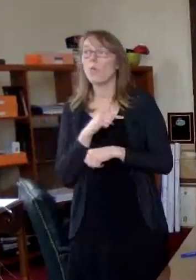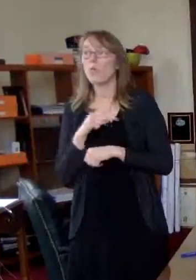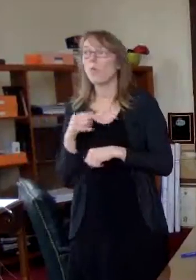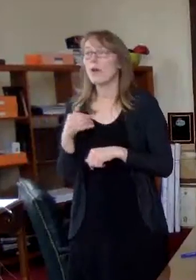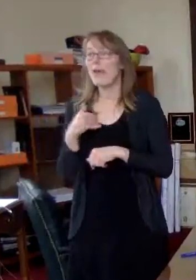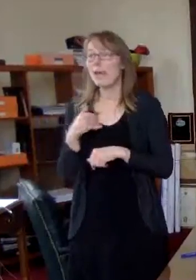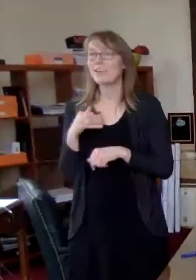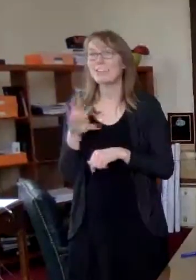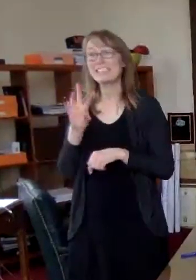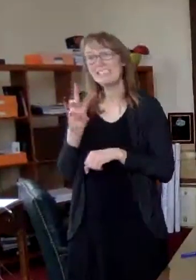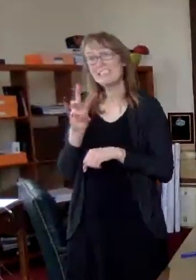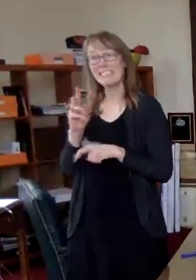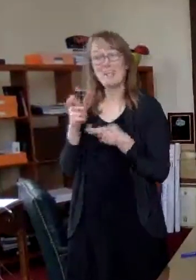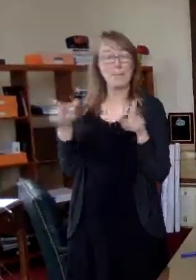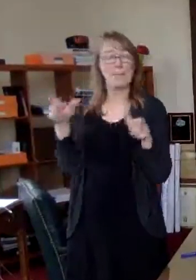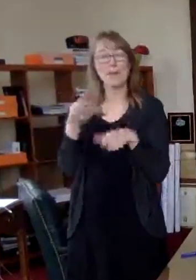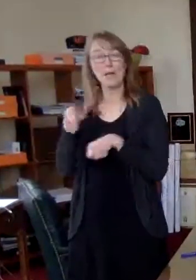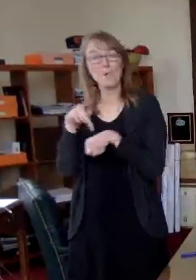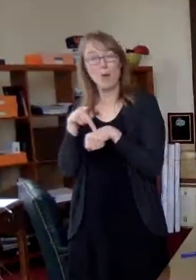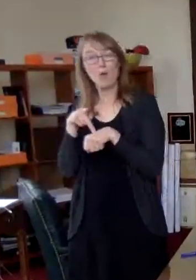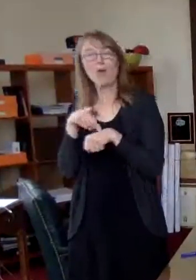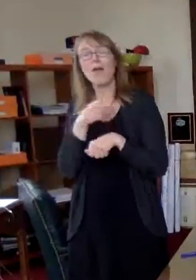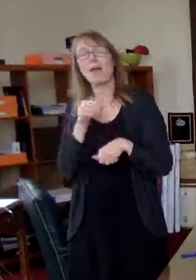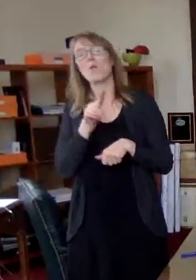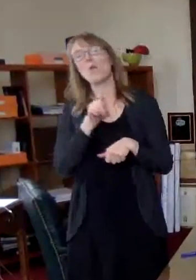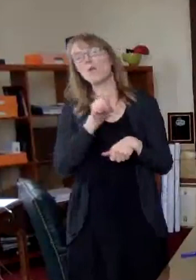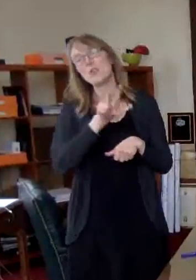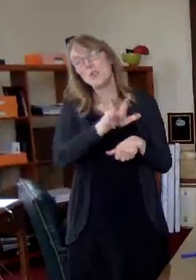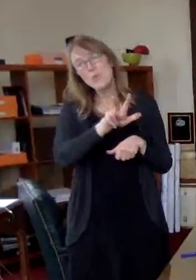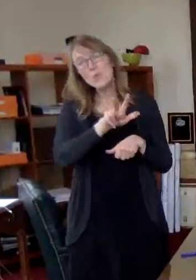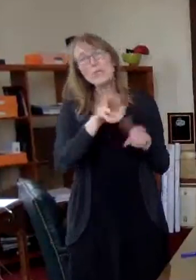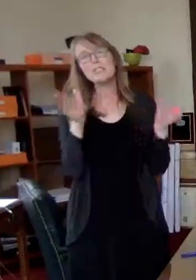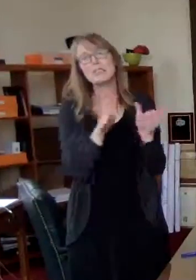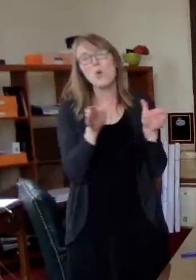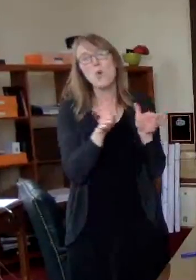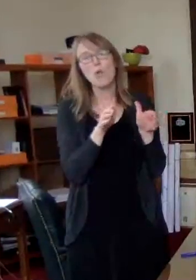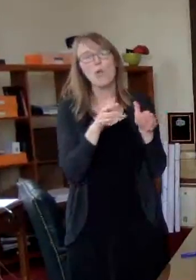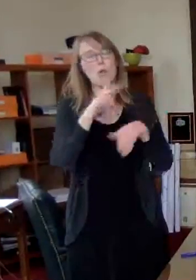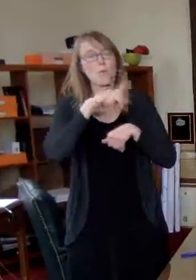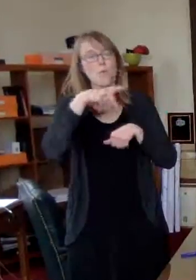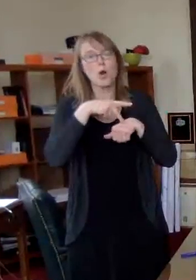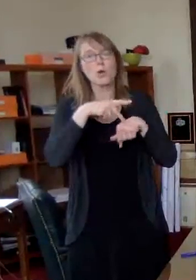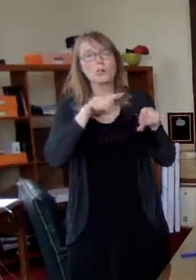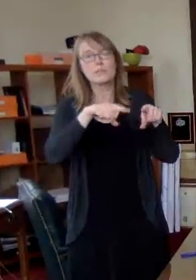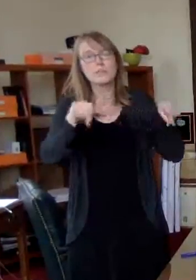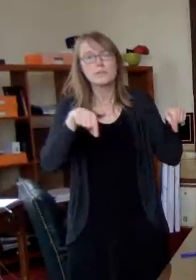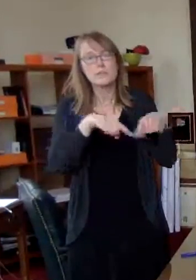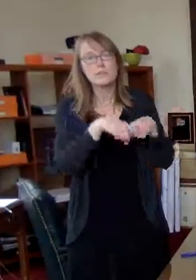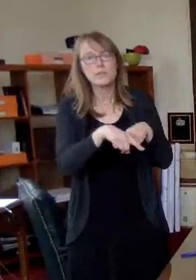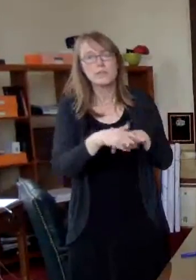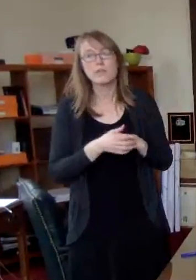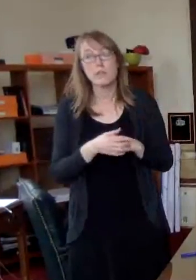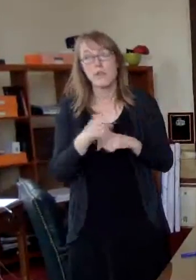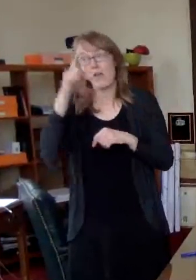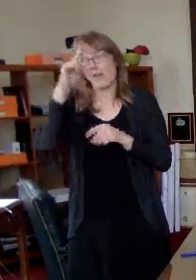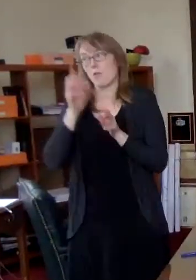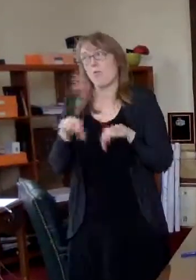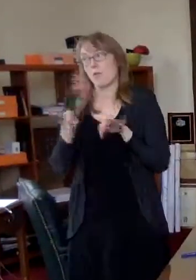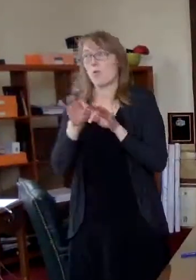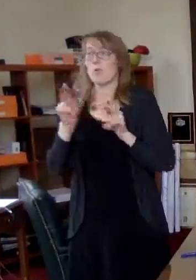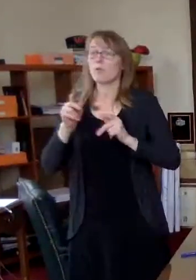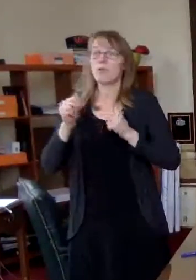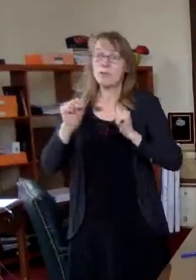and 103 smaller parks. And so we do think it's important that people continue to be able to go to